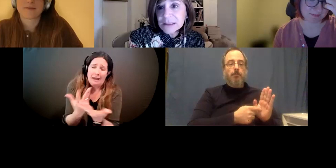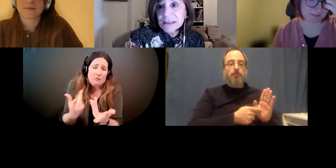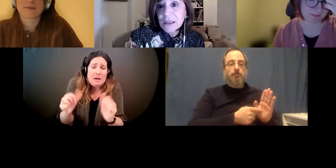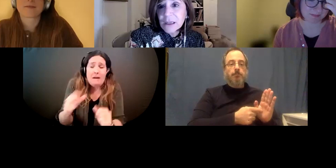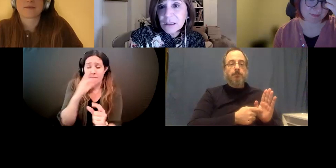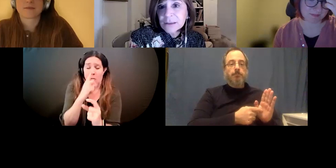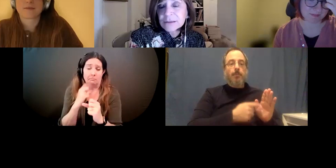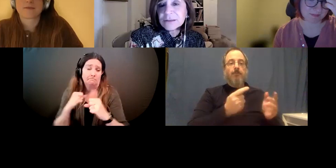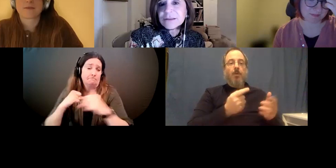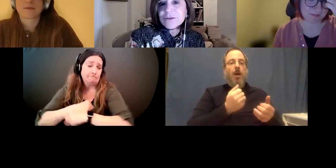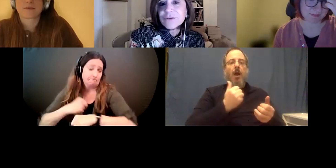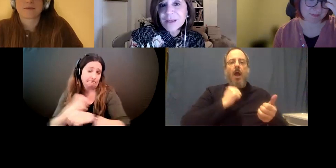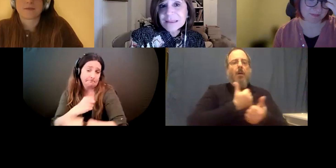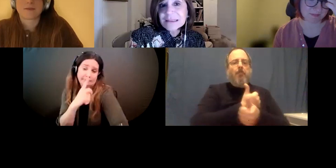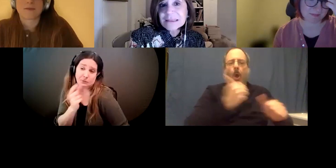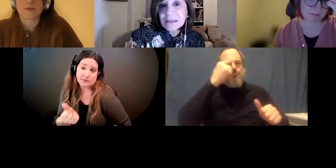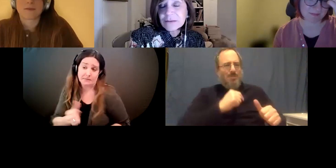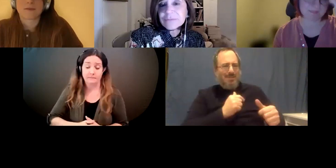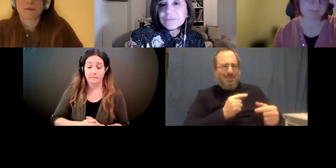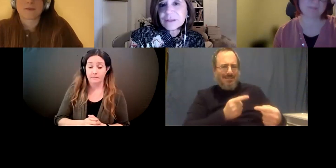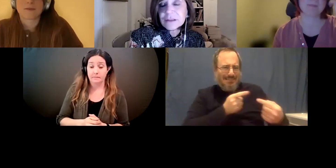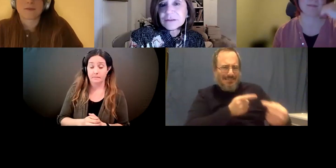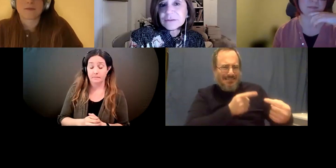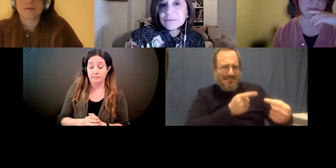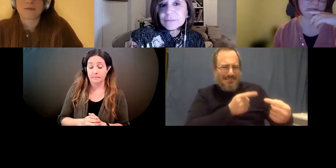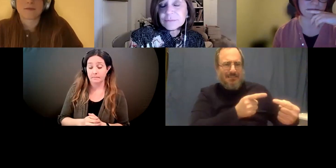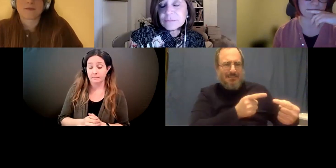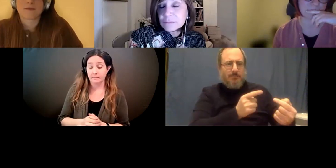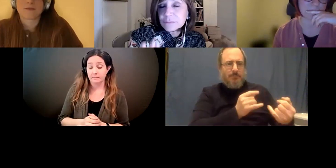not on the basis of